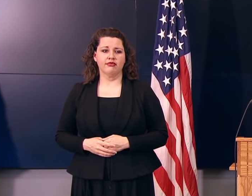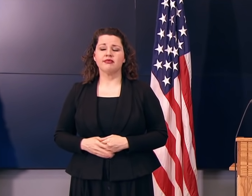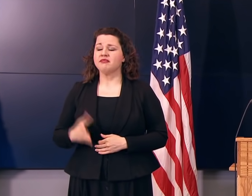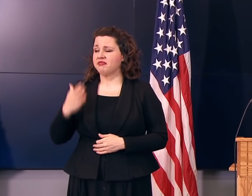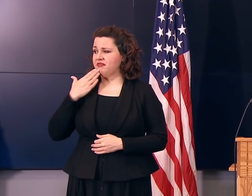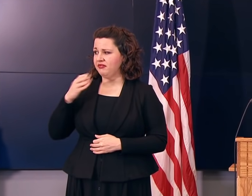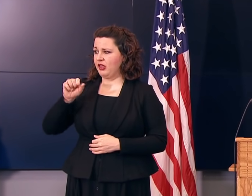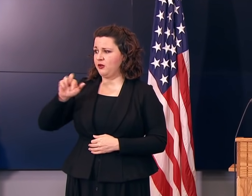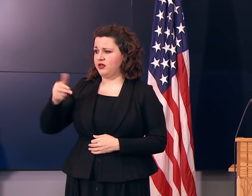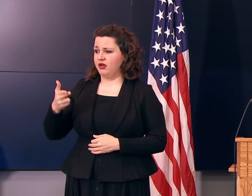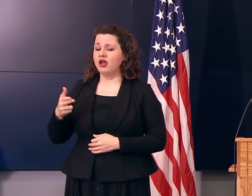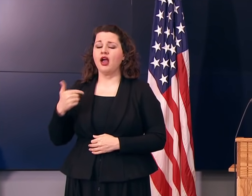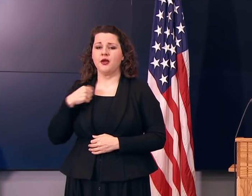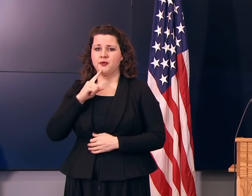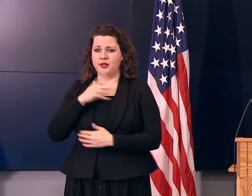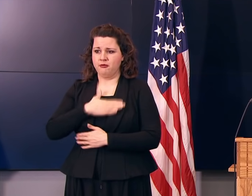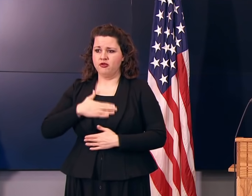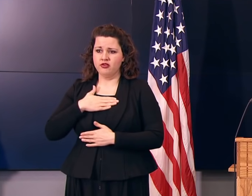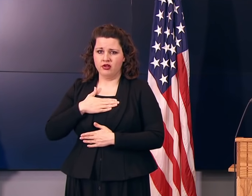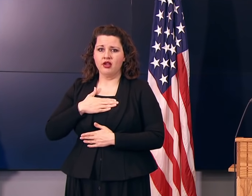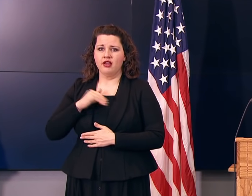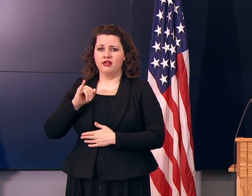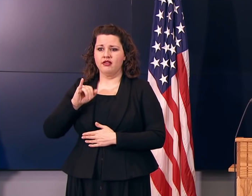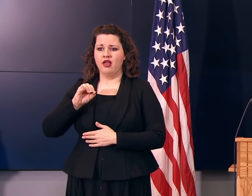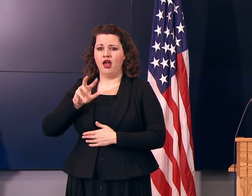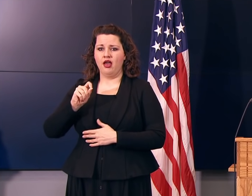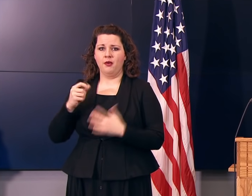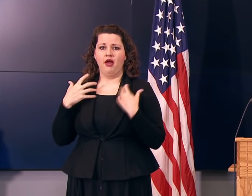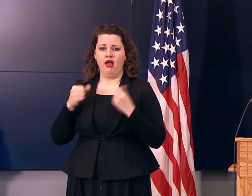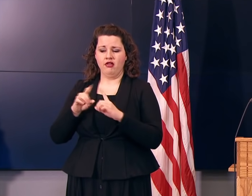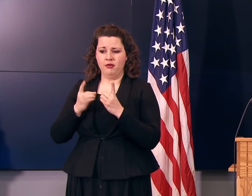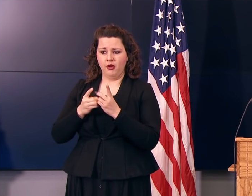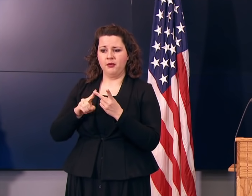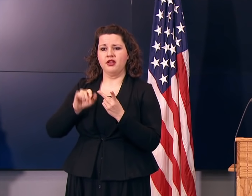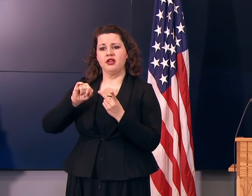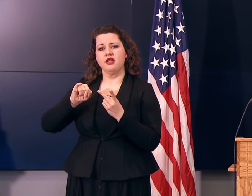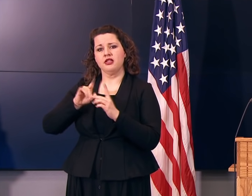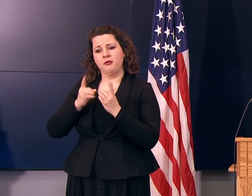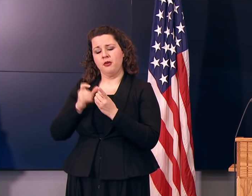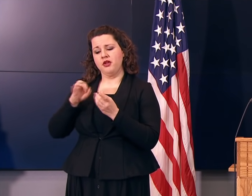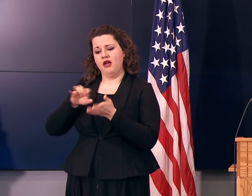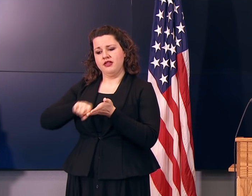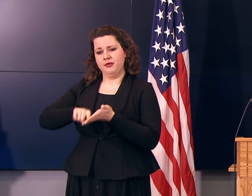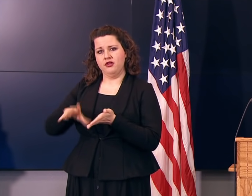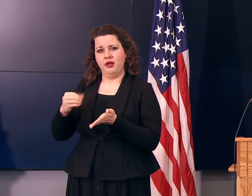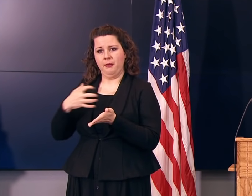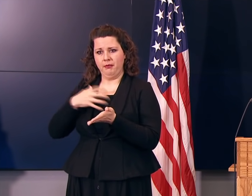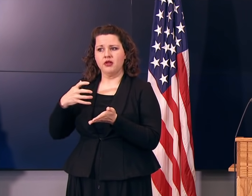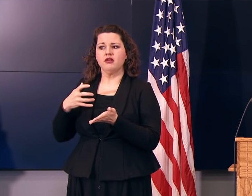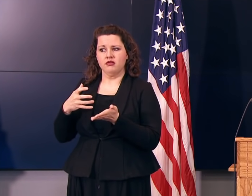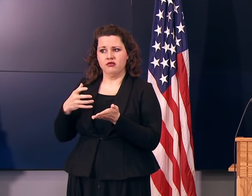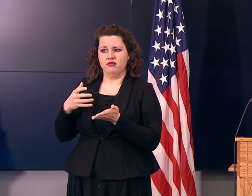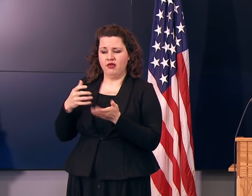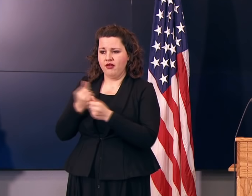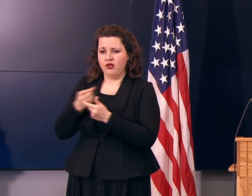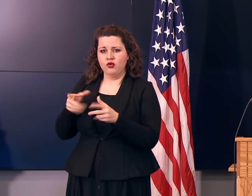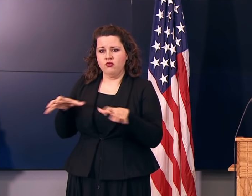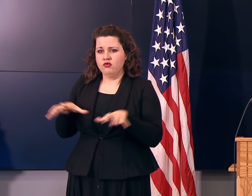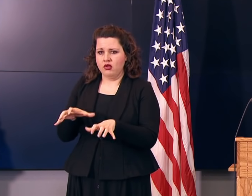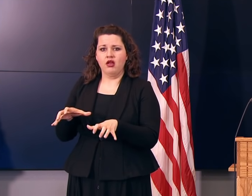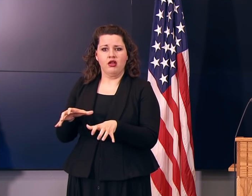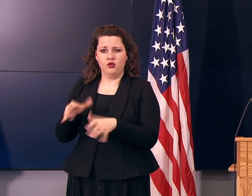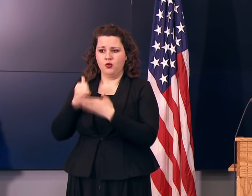Thank you, Sarah. I appreciate the work that the Department of Public Health and the Department of Inspection and Appeals and all that you listed have done to help